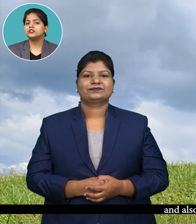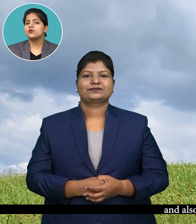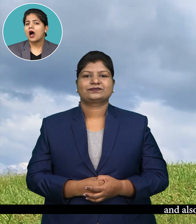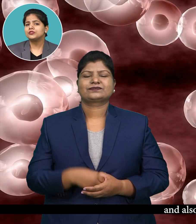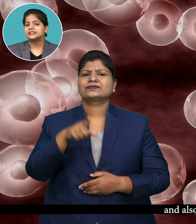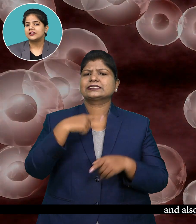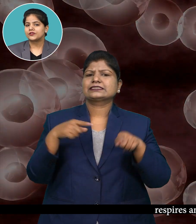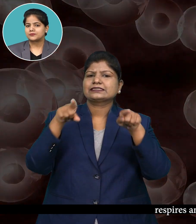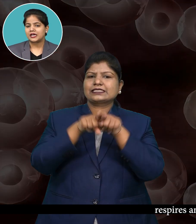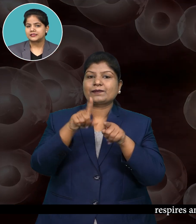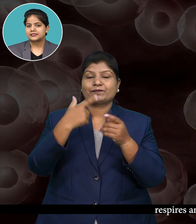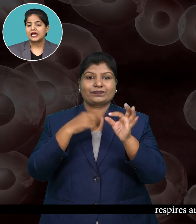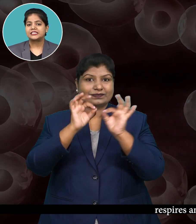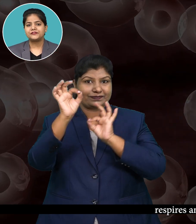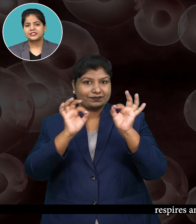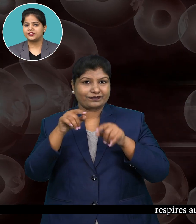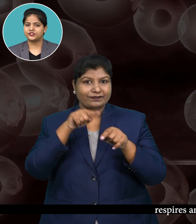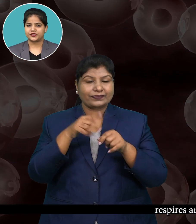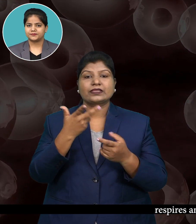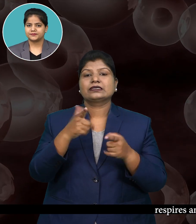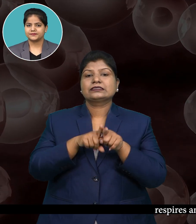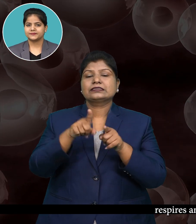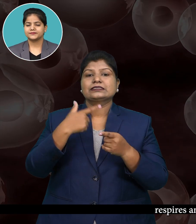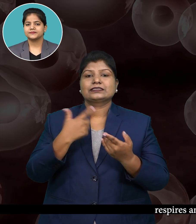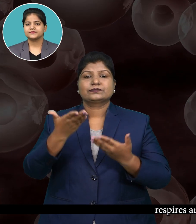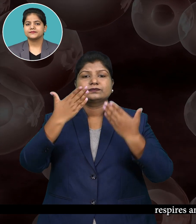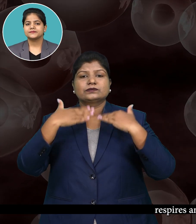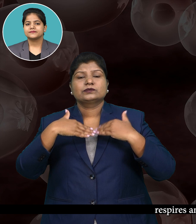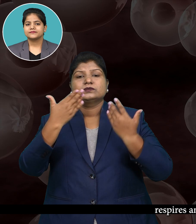And also how the cell respires and gives energy.